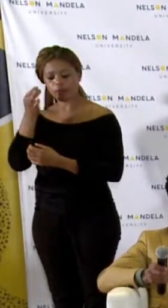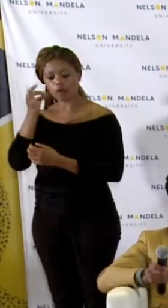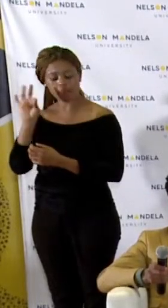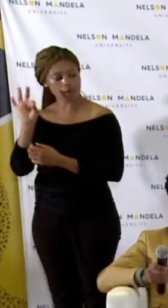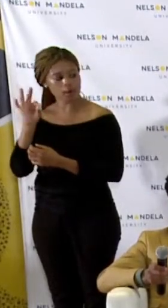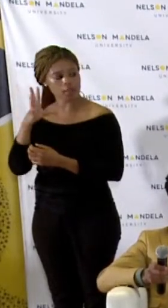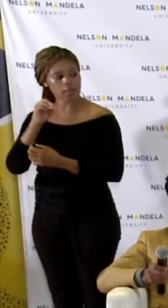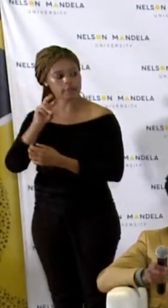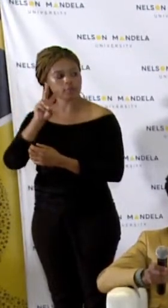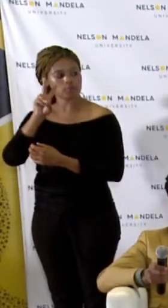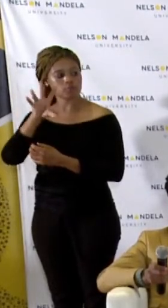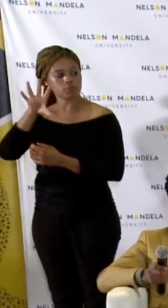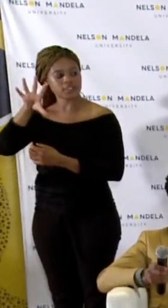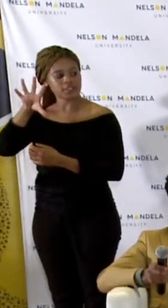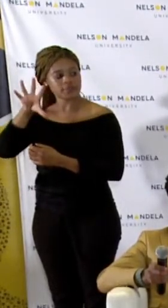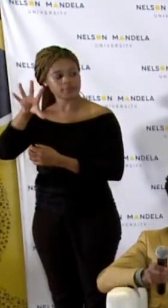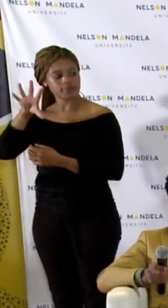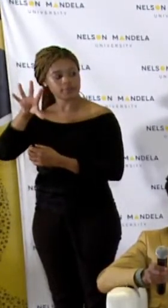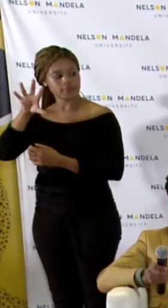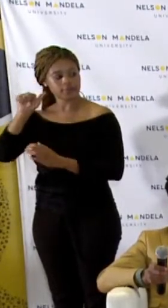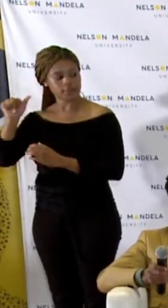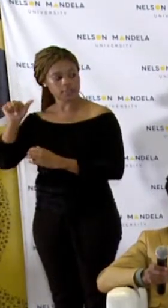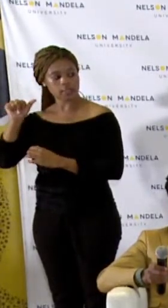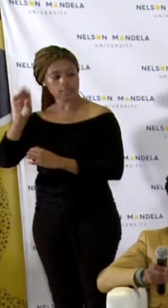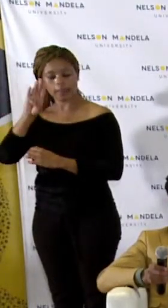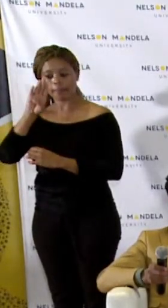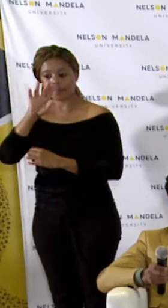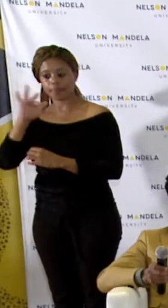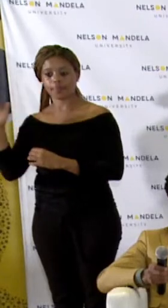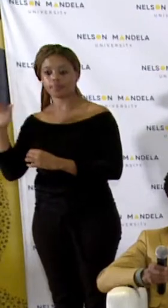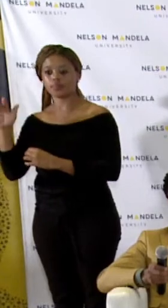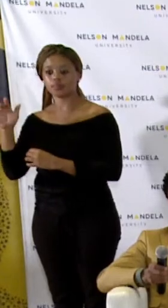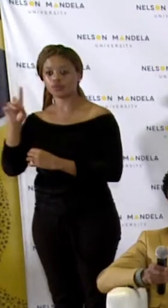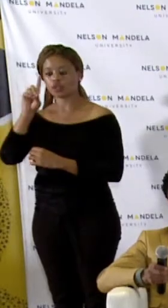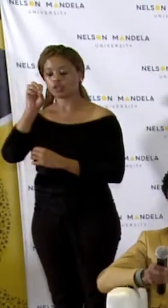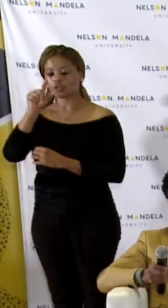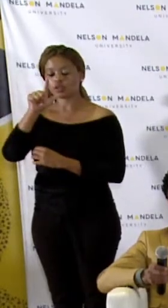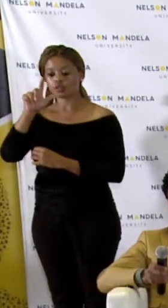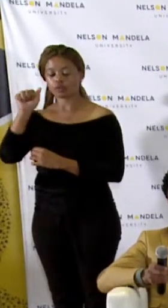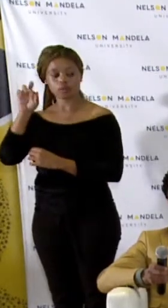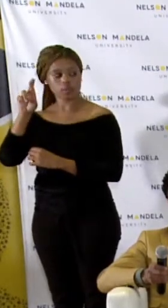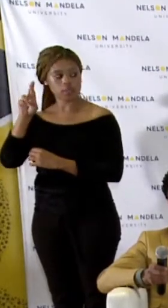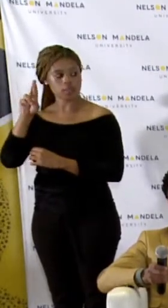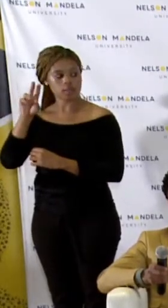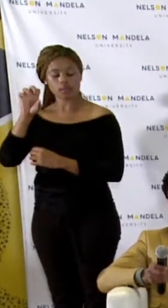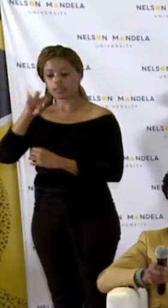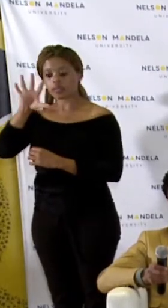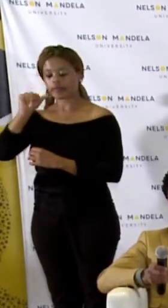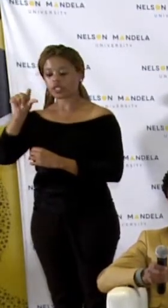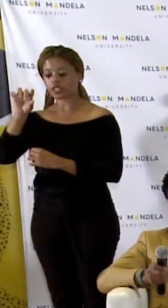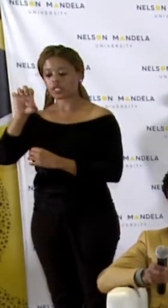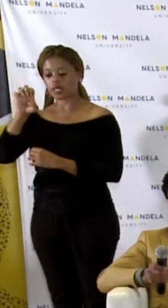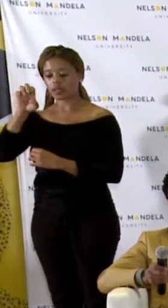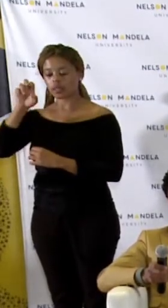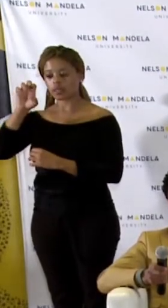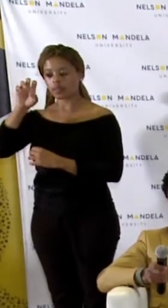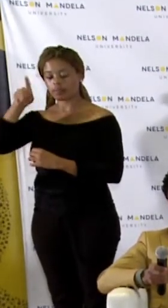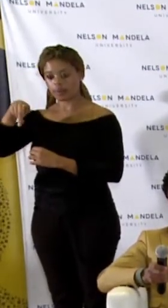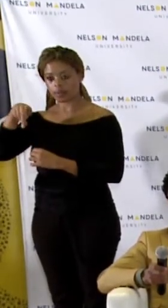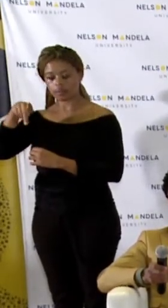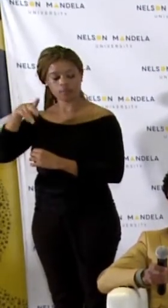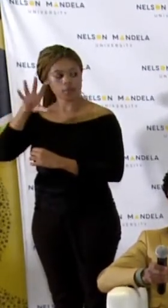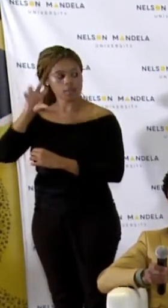were $256 billion. South Africa's GDP in 2021